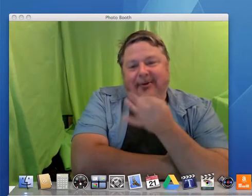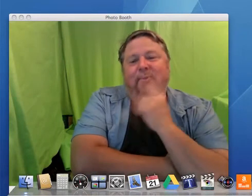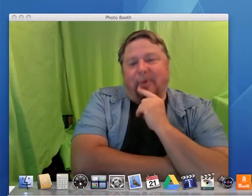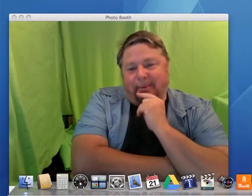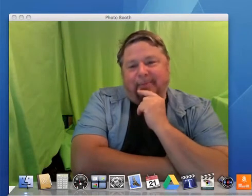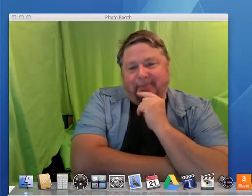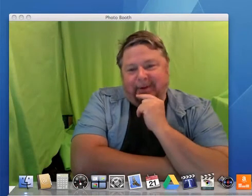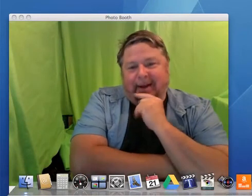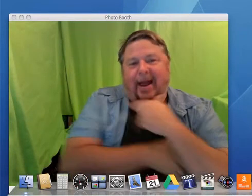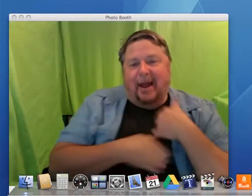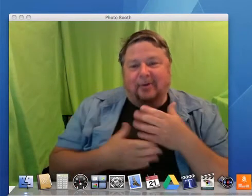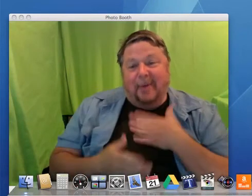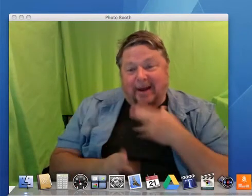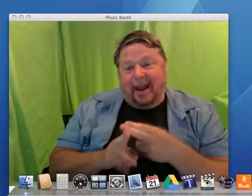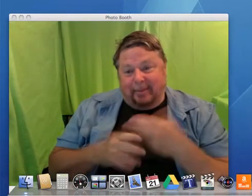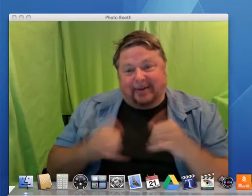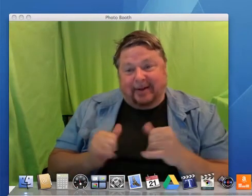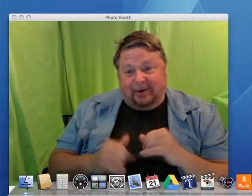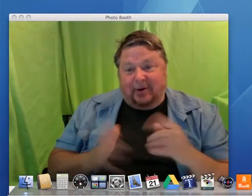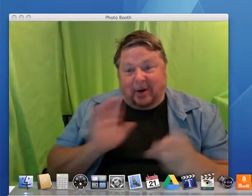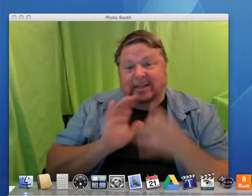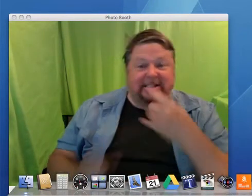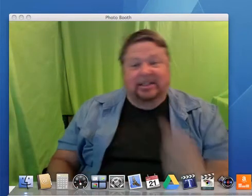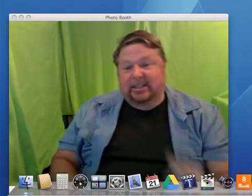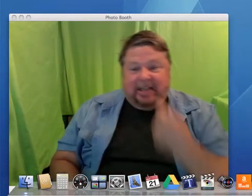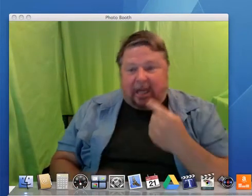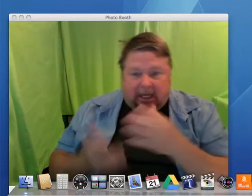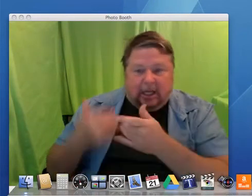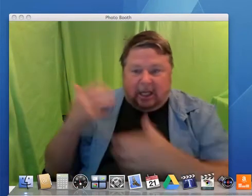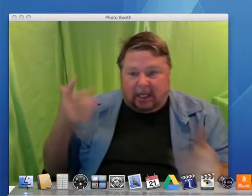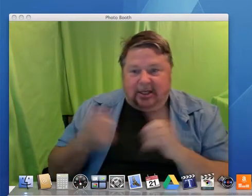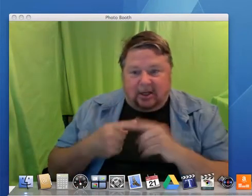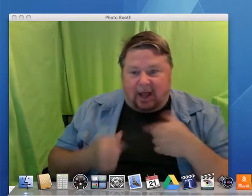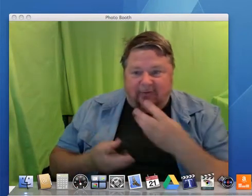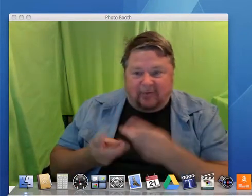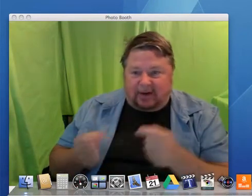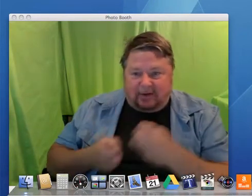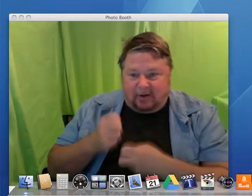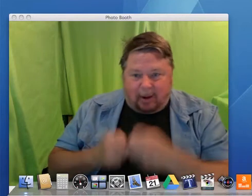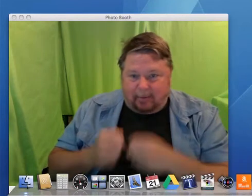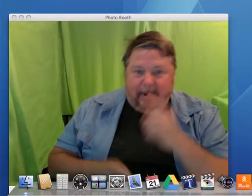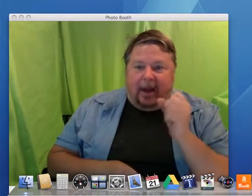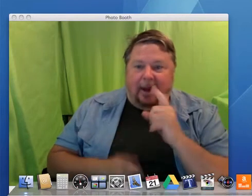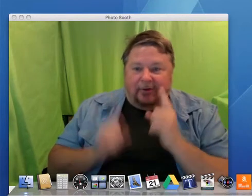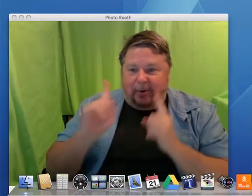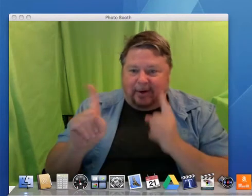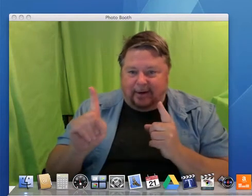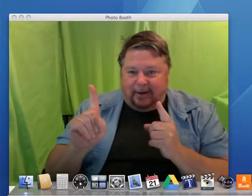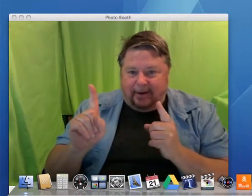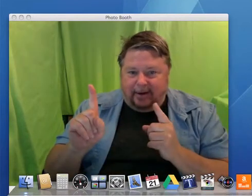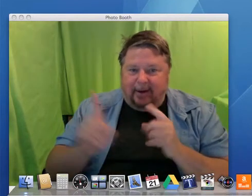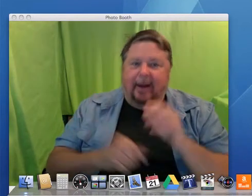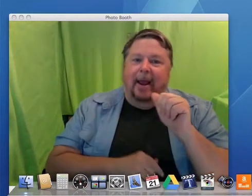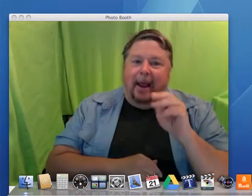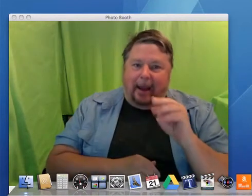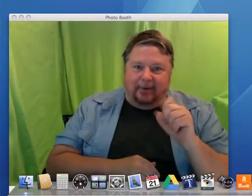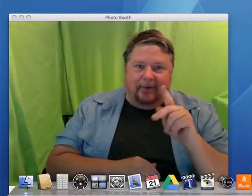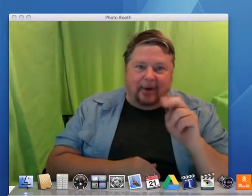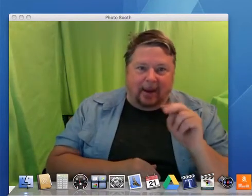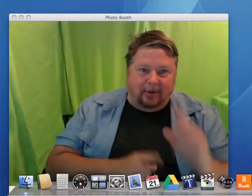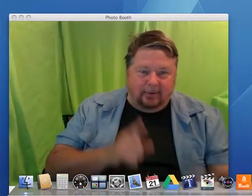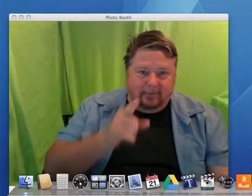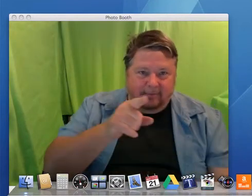That's horrible. So my name is still gonna suck until I fix this problem. And so